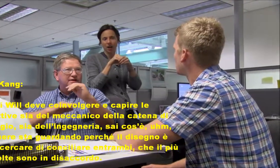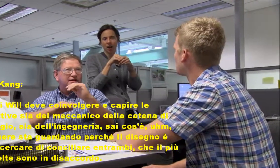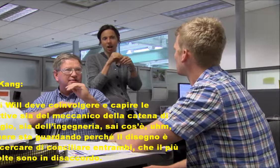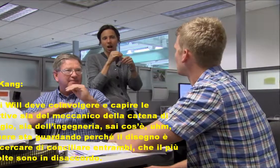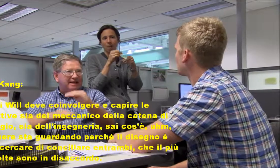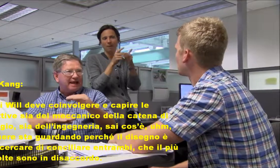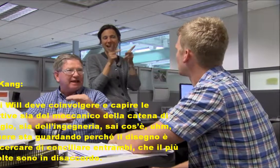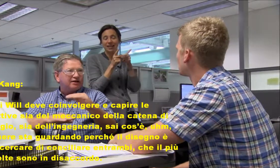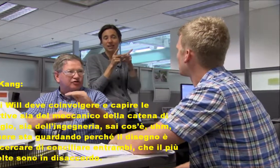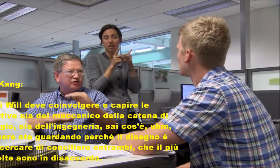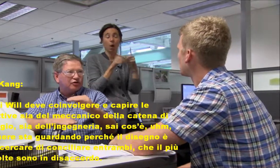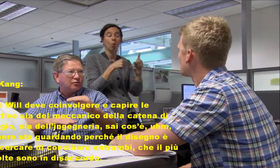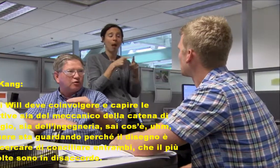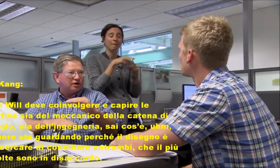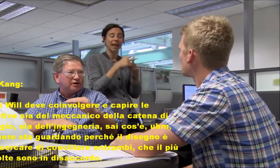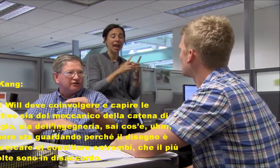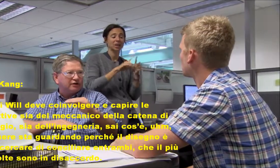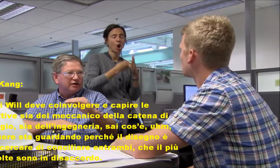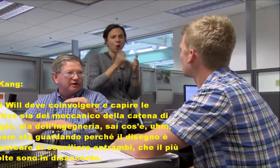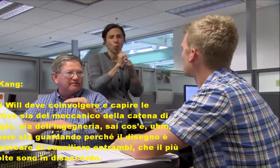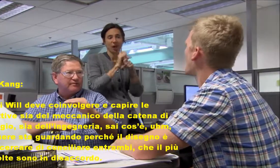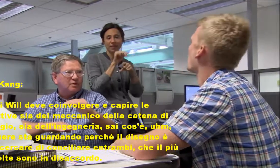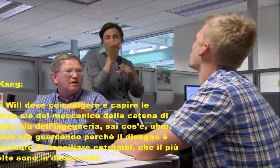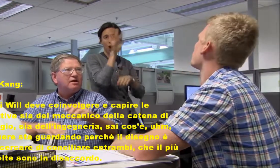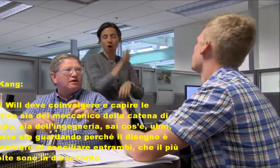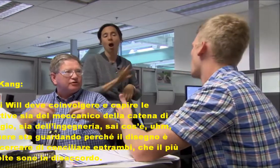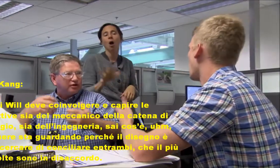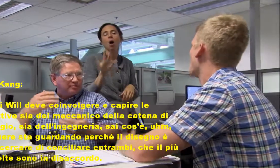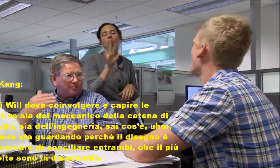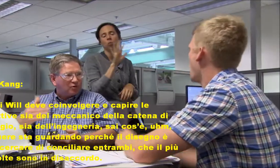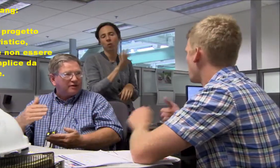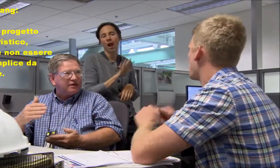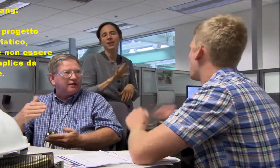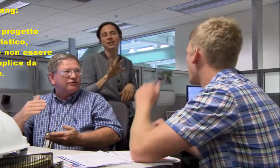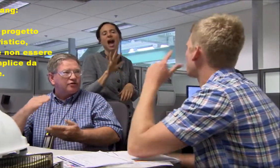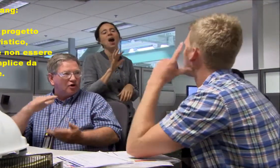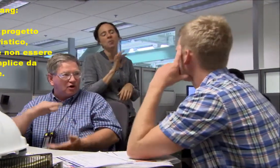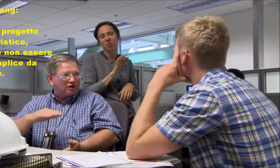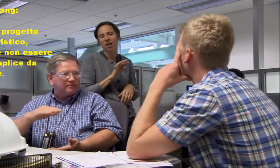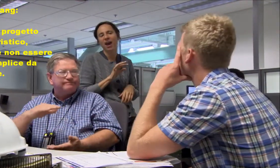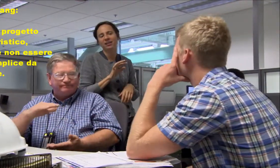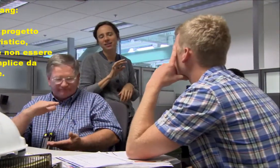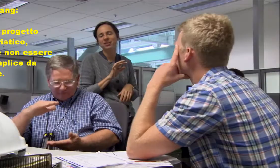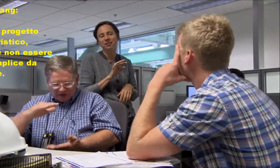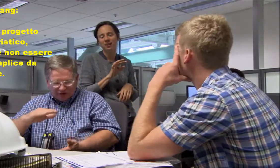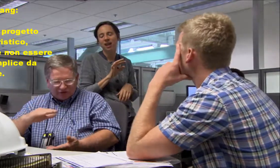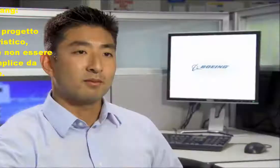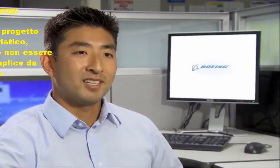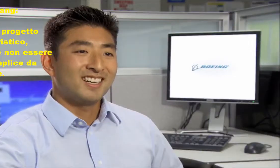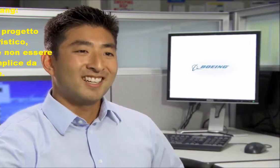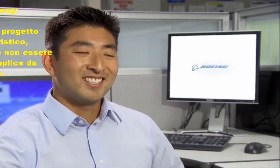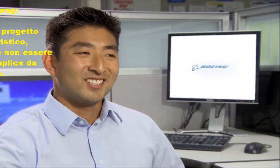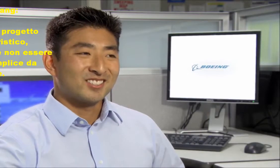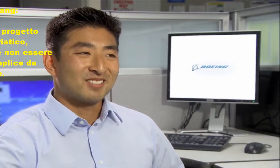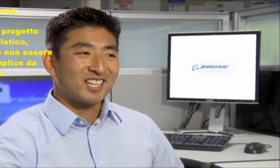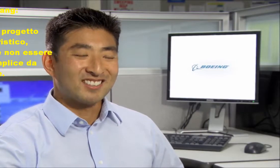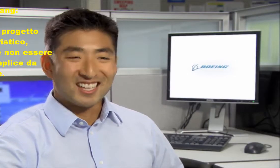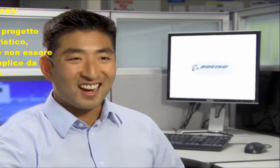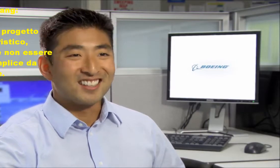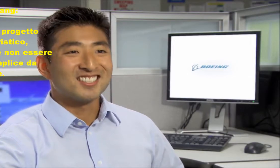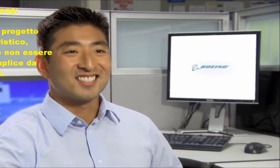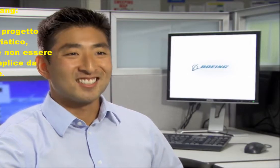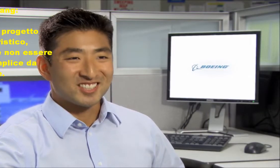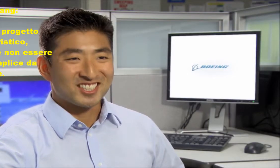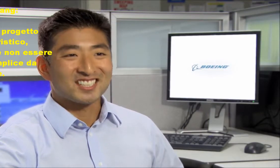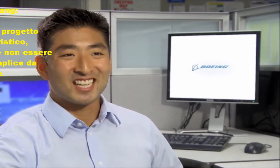engineering. What is it that the engineer is looking at? Why is the design looking that way? And try to reconcile both. Sometimes